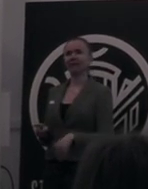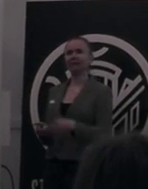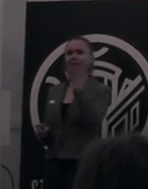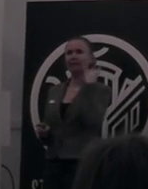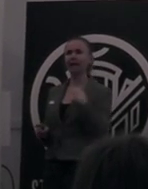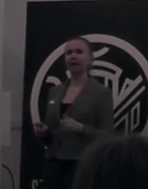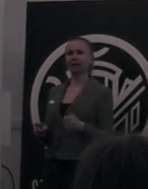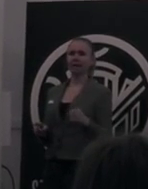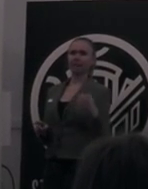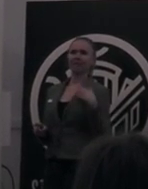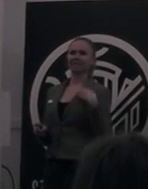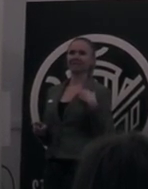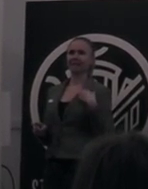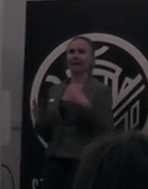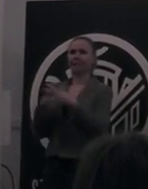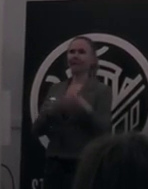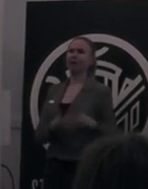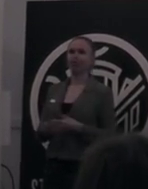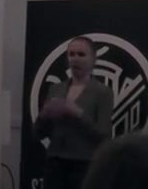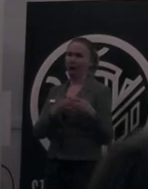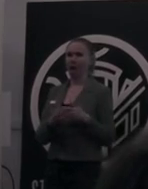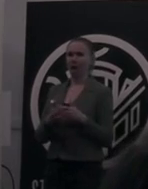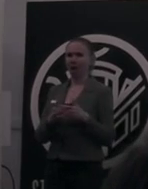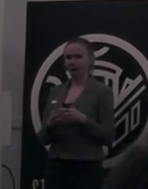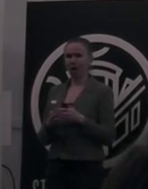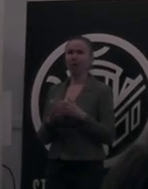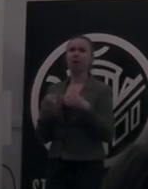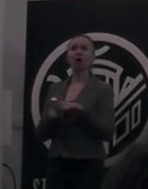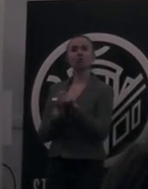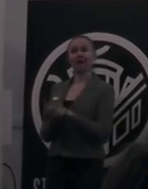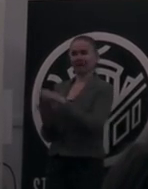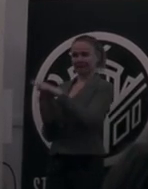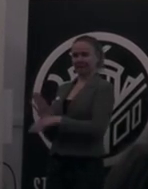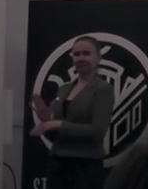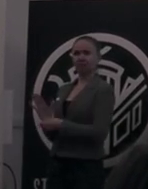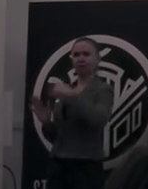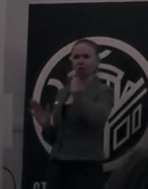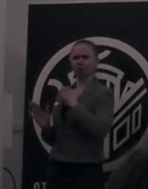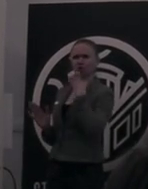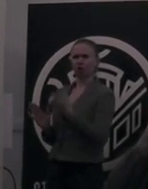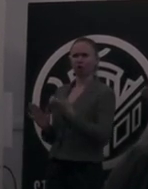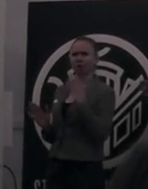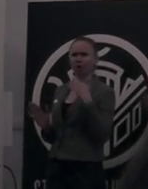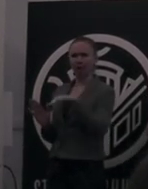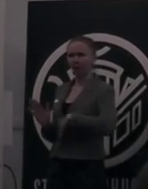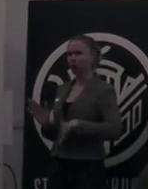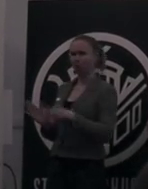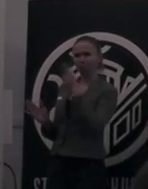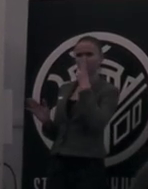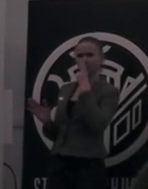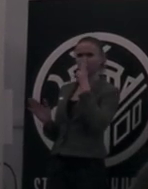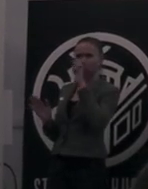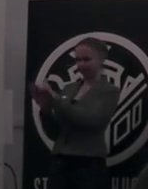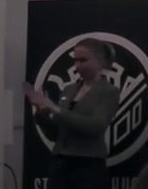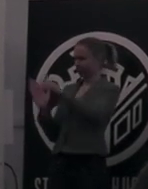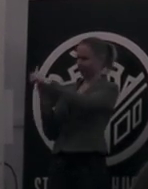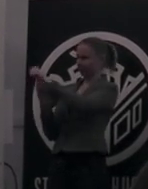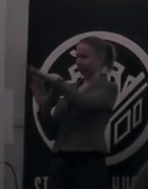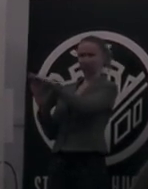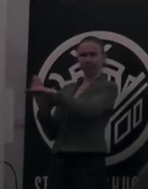She sold orange juice. But she had a shopping list of people who were bad for the country, and homosexuals were the number one thing.